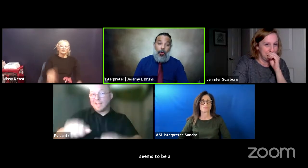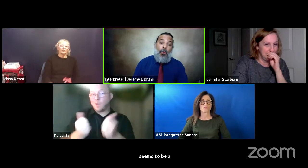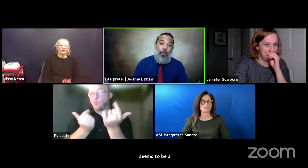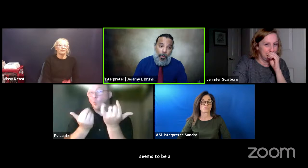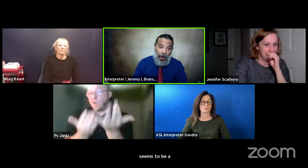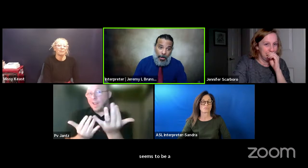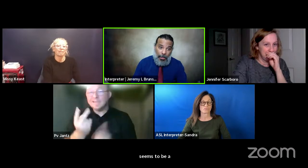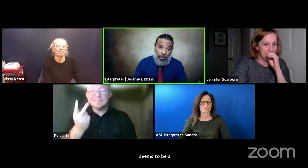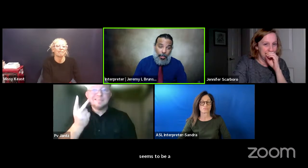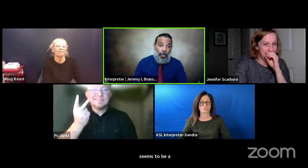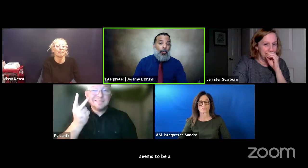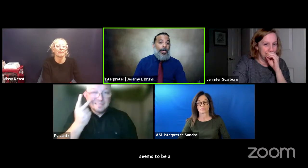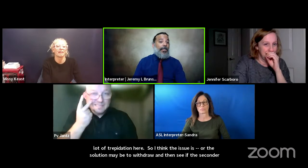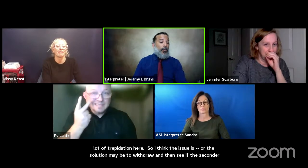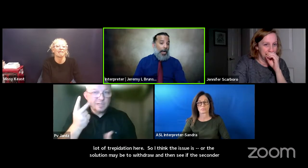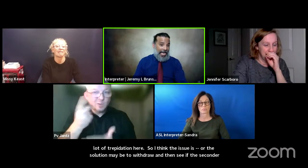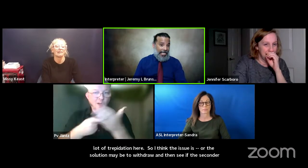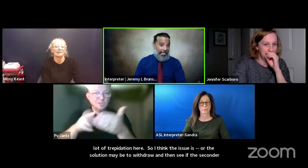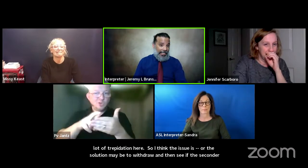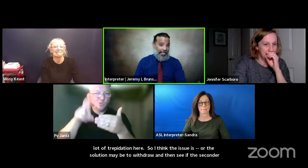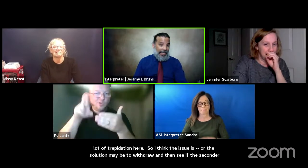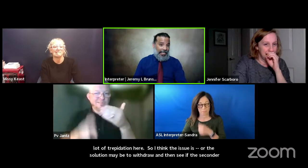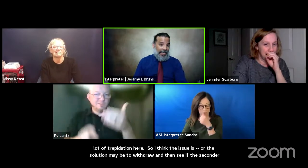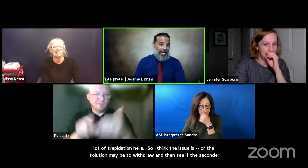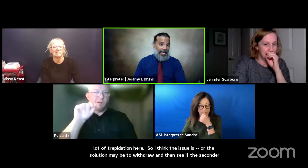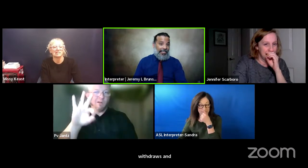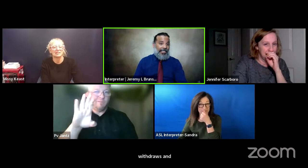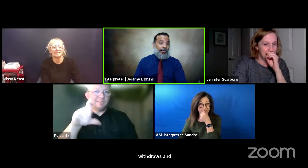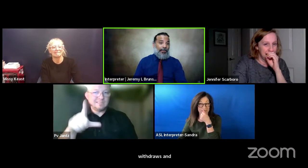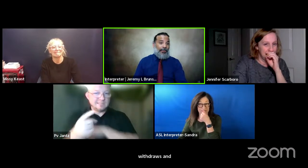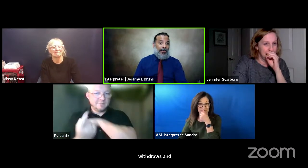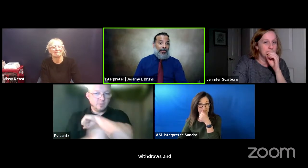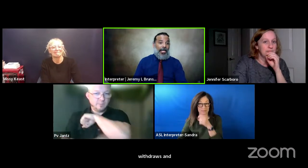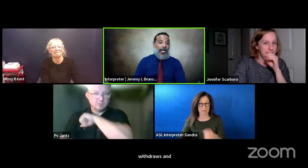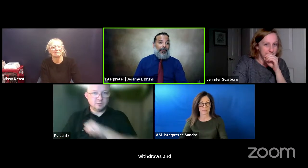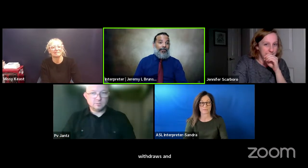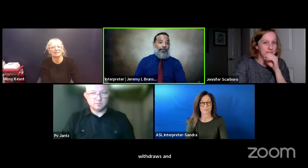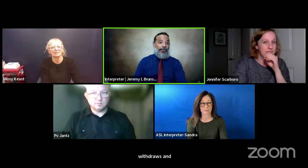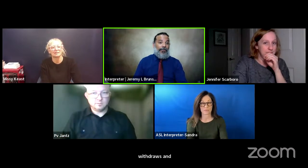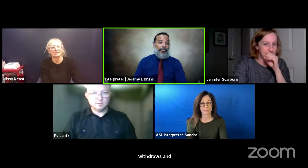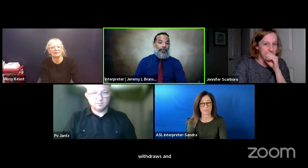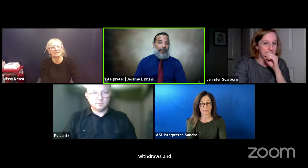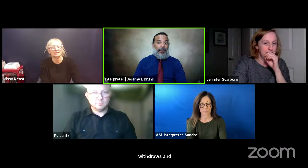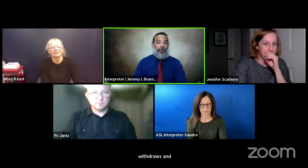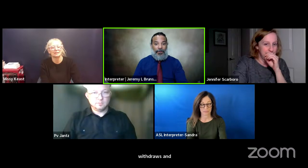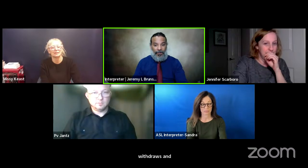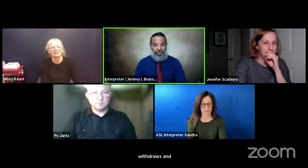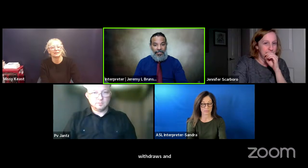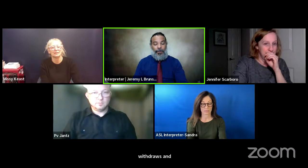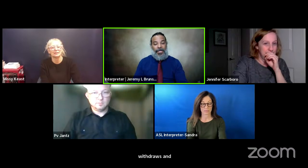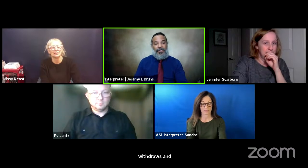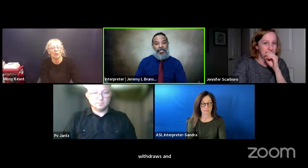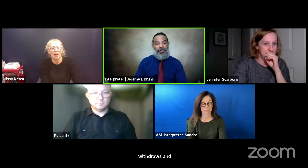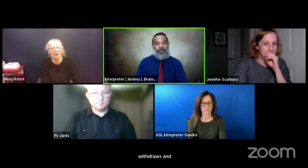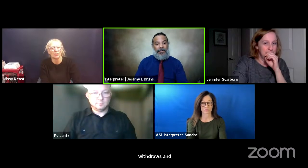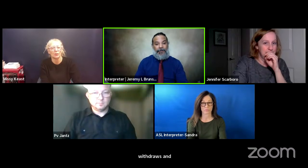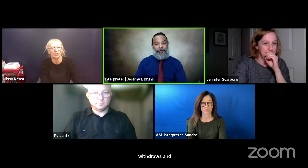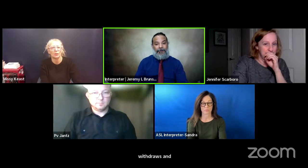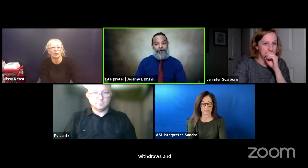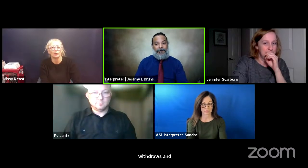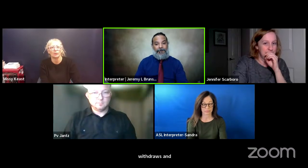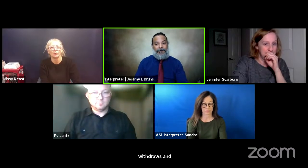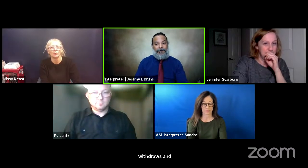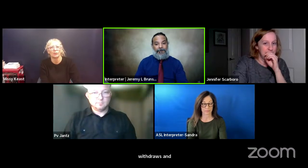motion, or we could wait and see what the result of the civil penalty is.